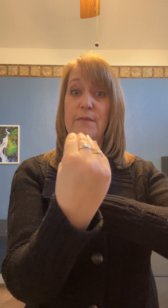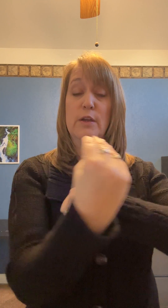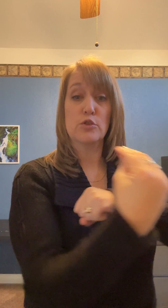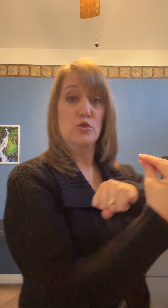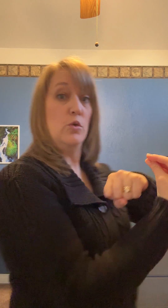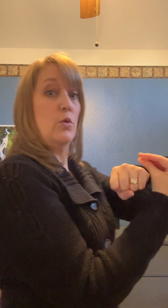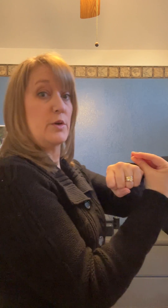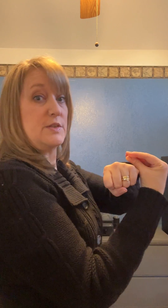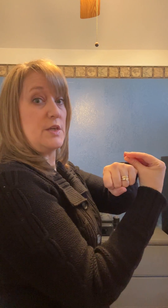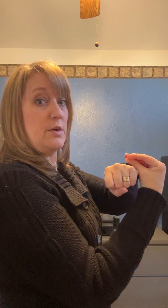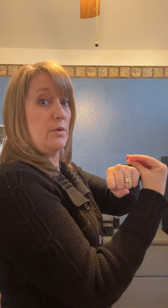fingers towards you,